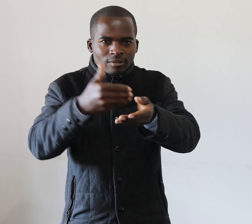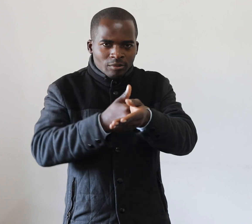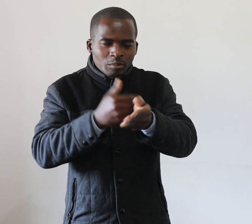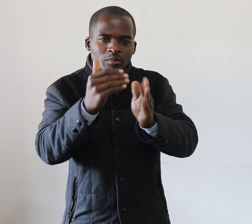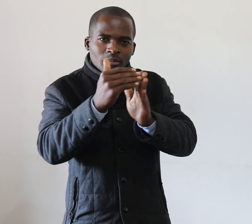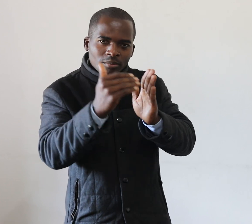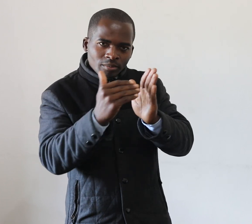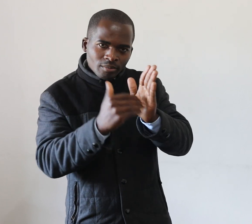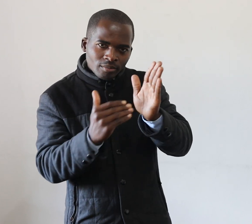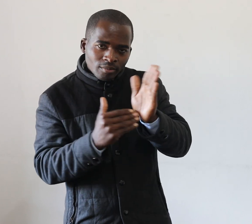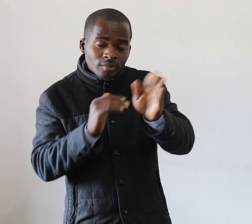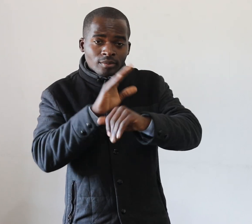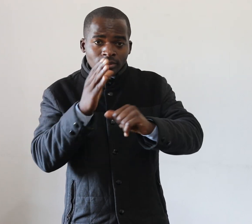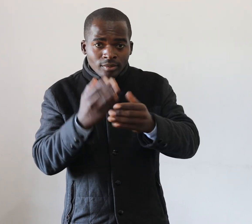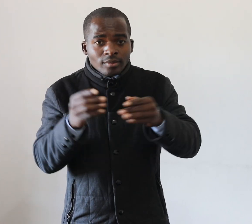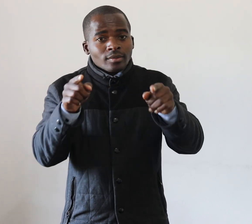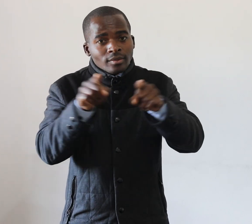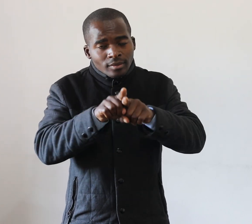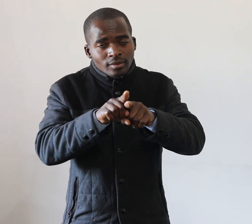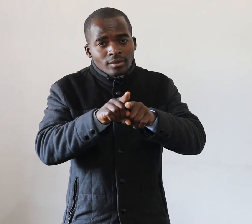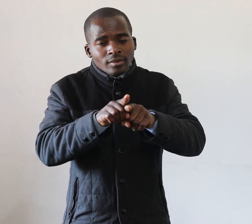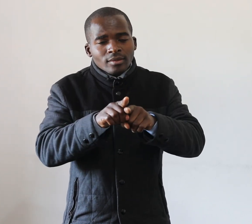that applied to the original party list.